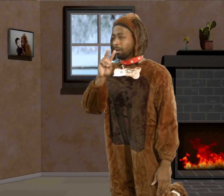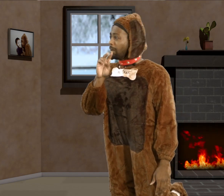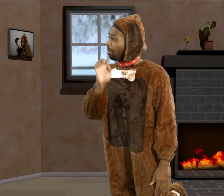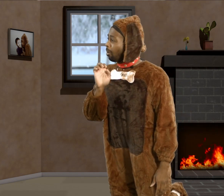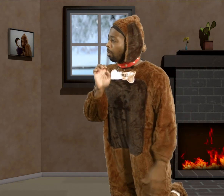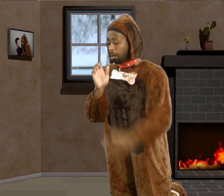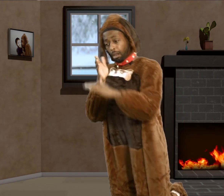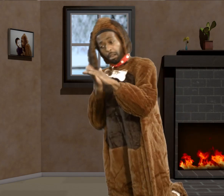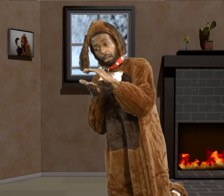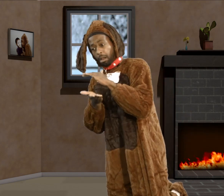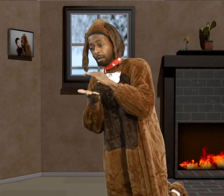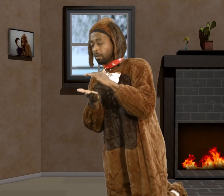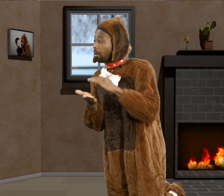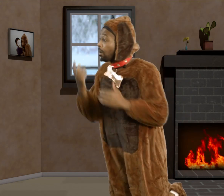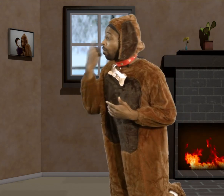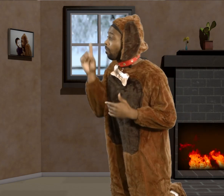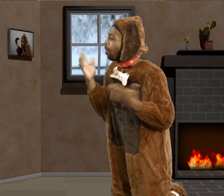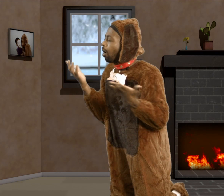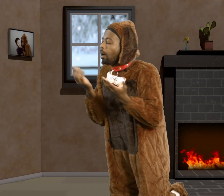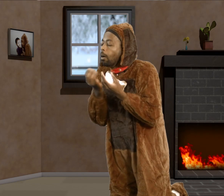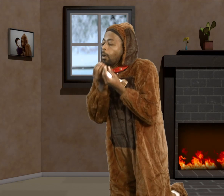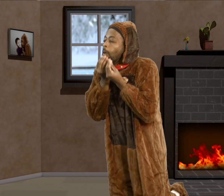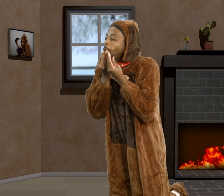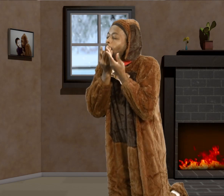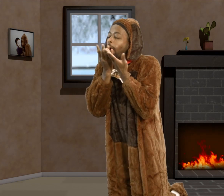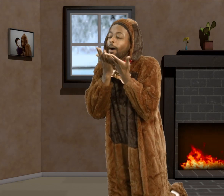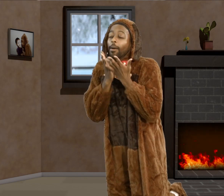ovens to warm their homes.